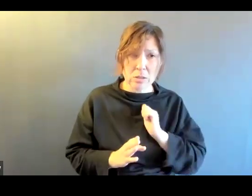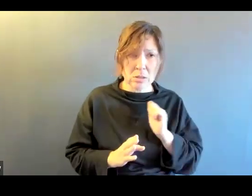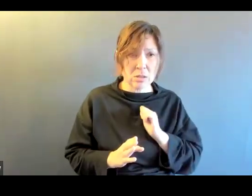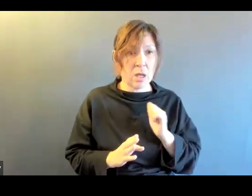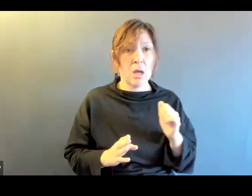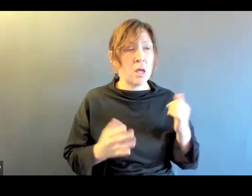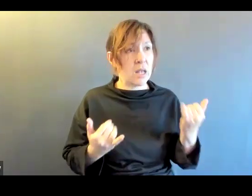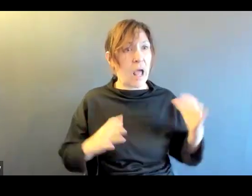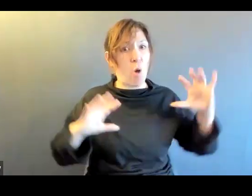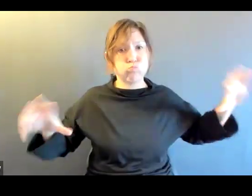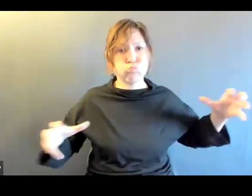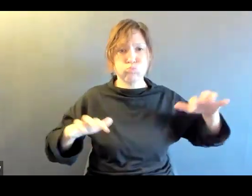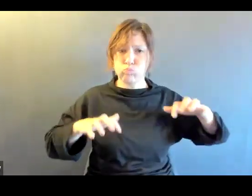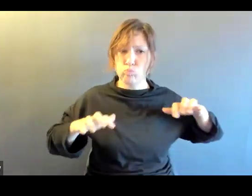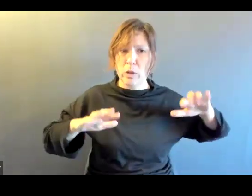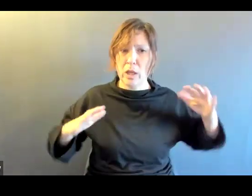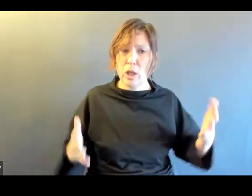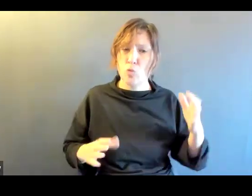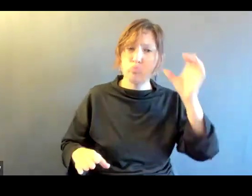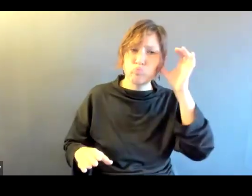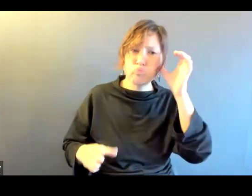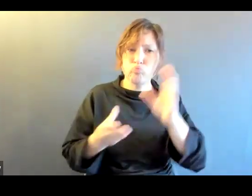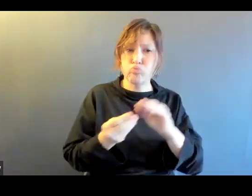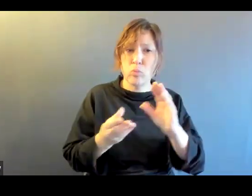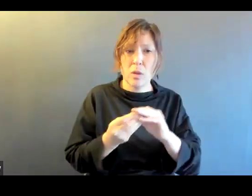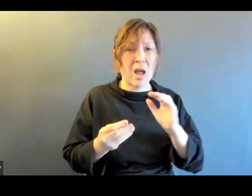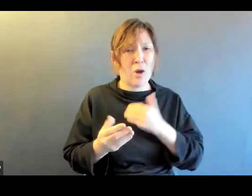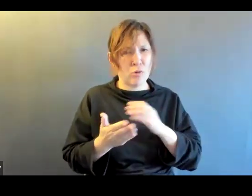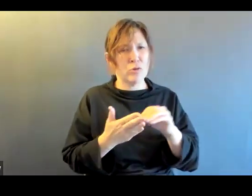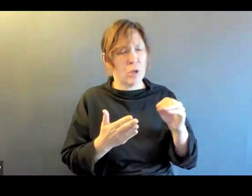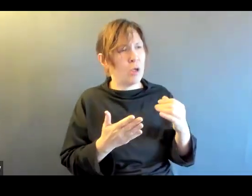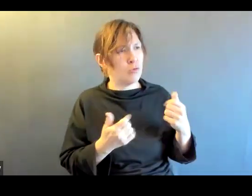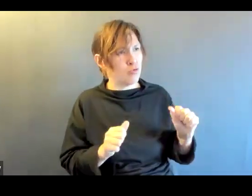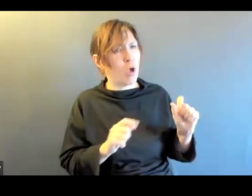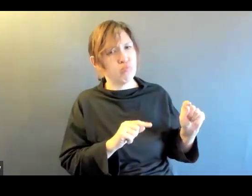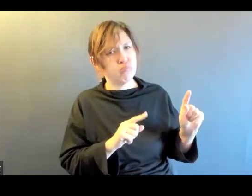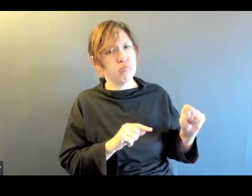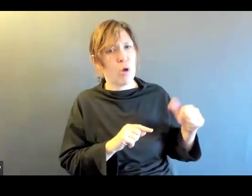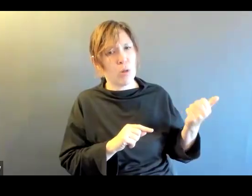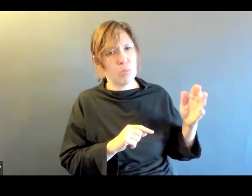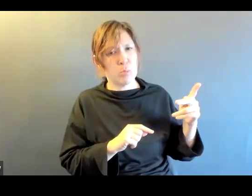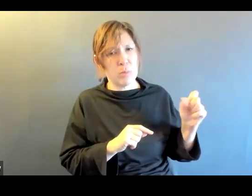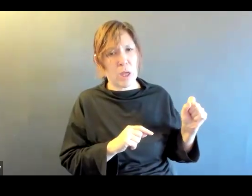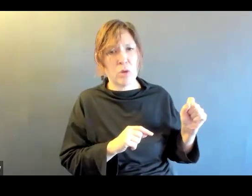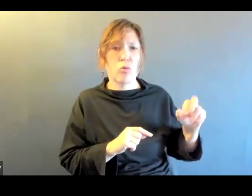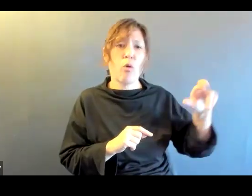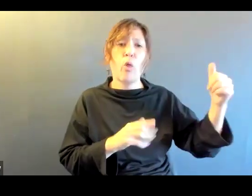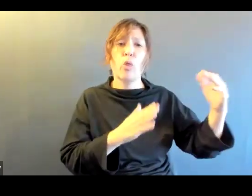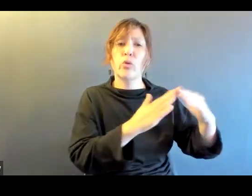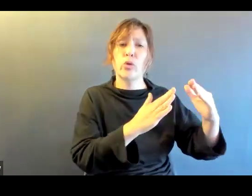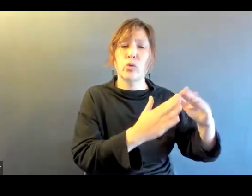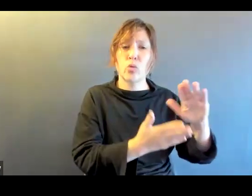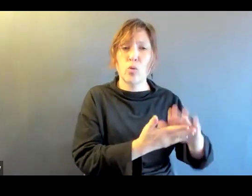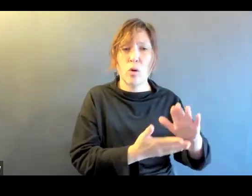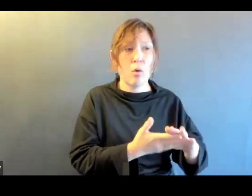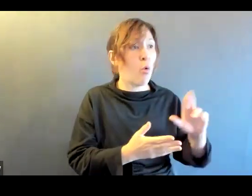families' voices are heard. Many of our students have attended other high schools, both in district and out. They've moved to cities or countries and